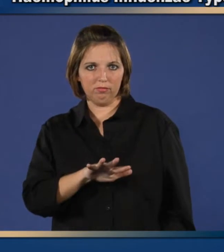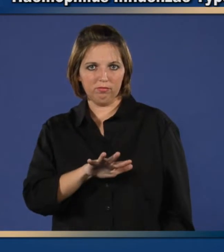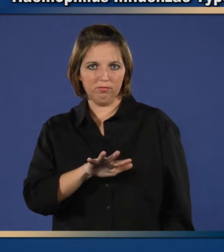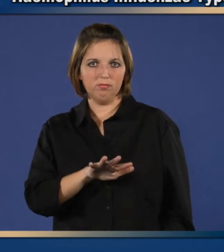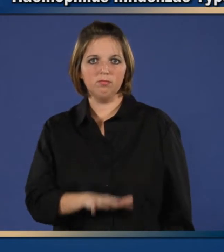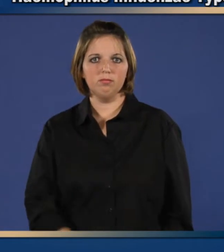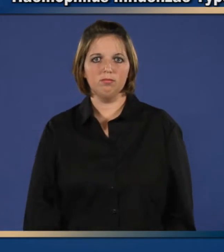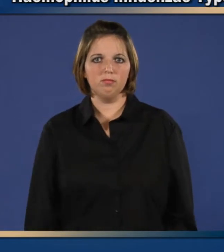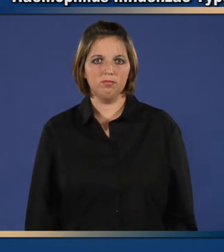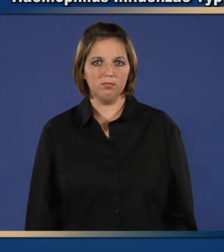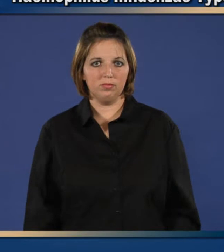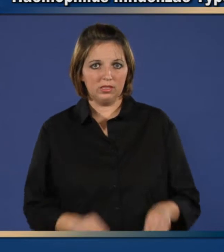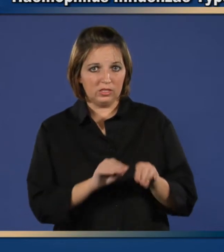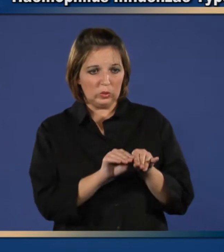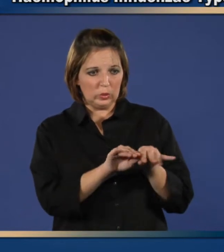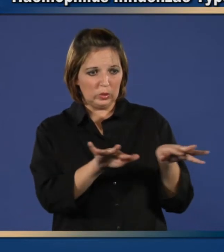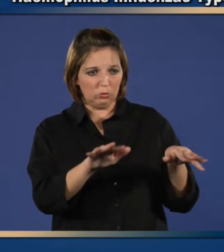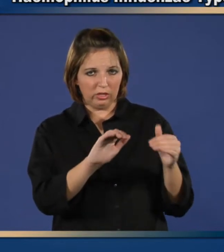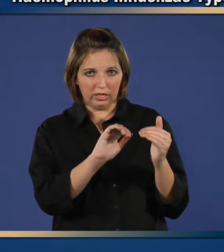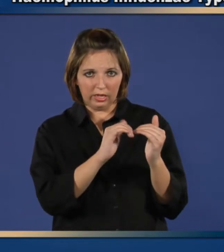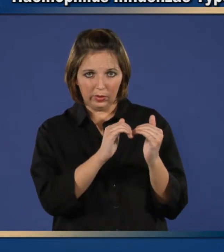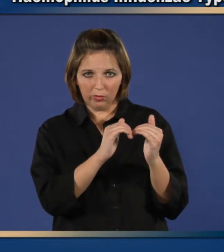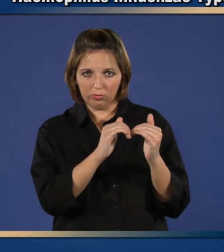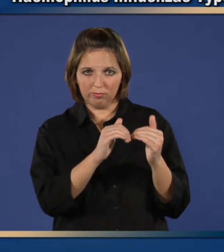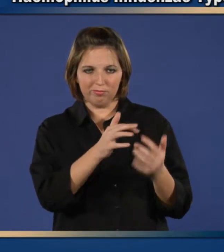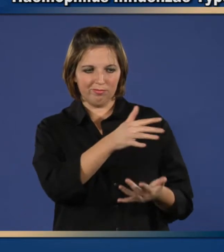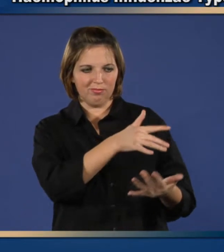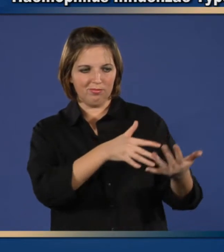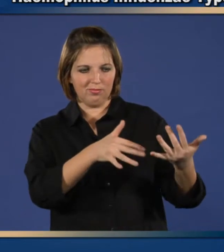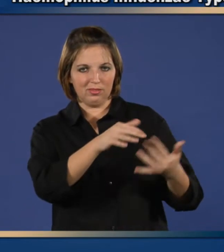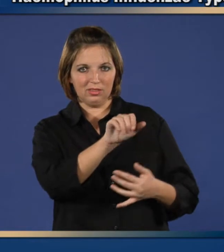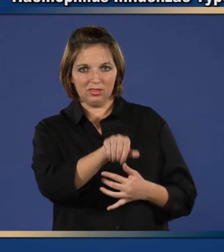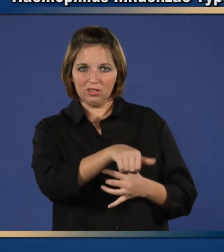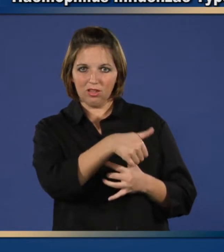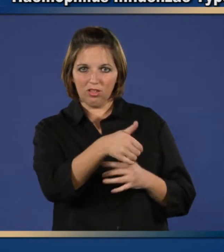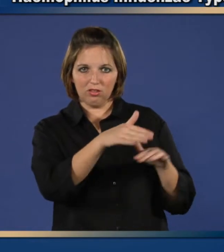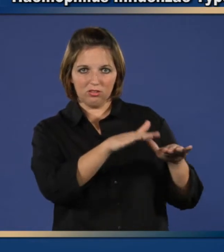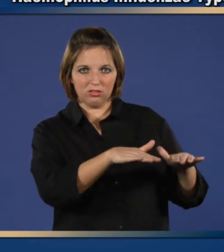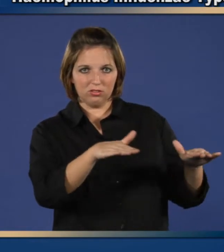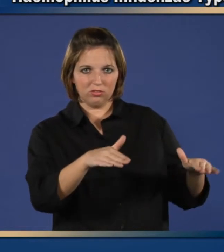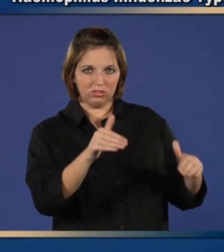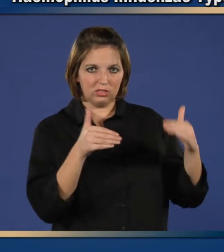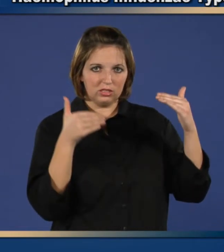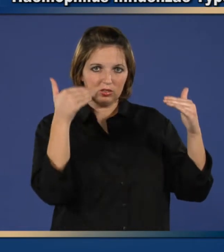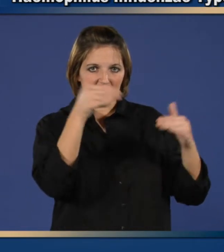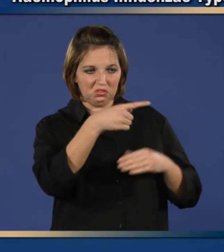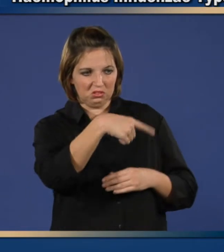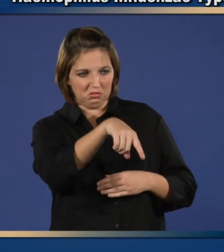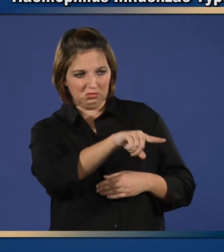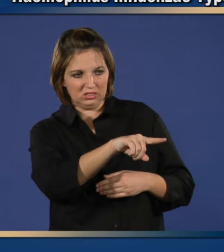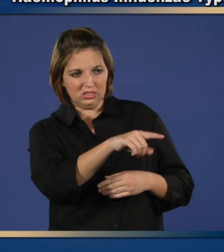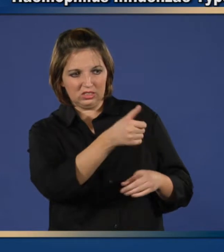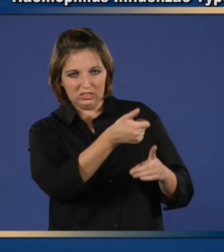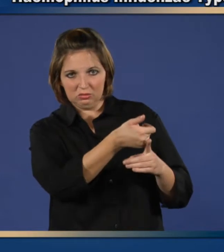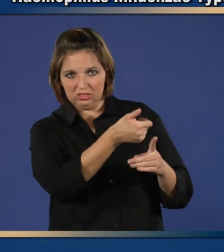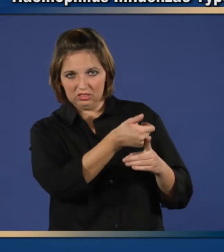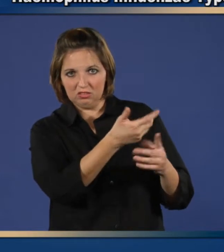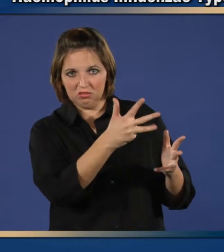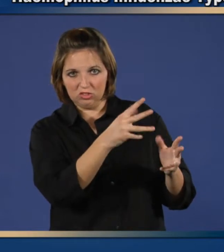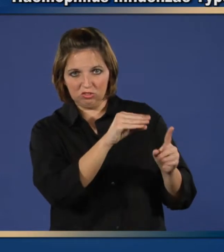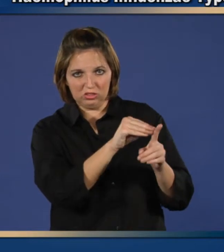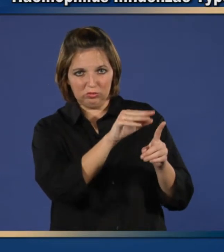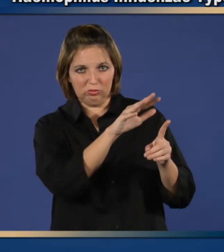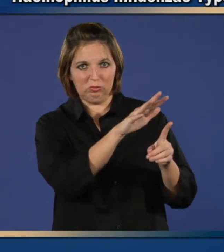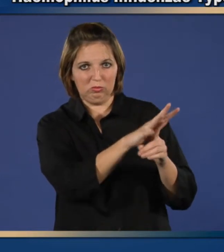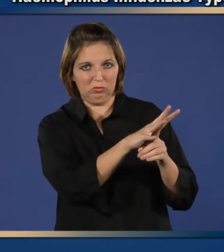Your child can get Hib disease by being around other children or adults who may have the bacteria and not